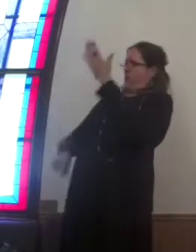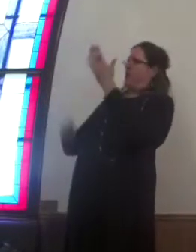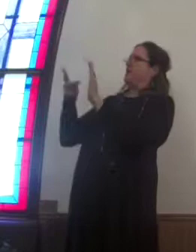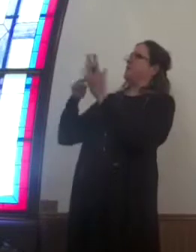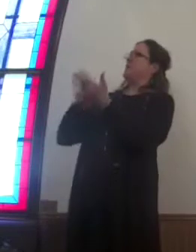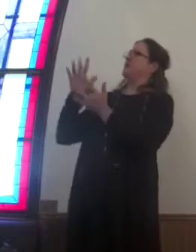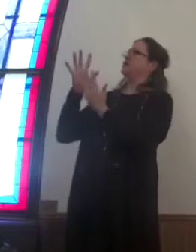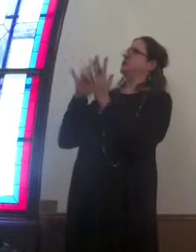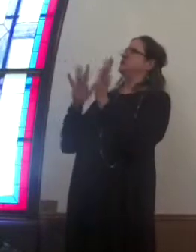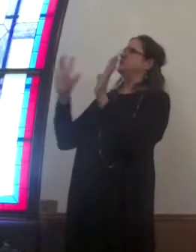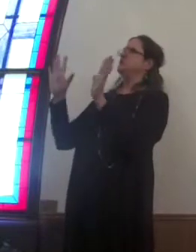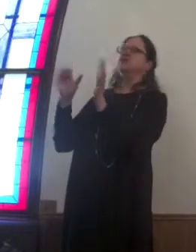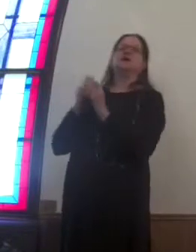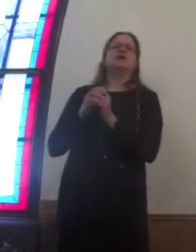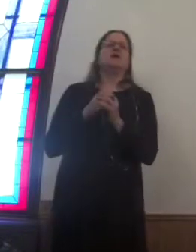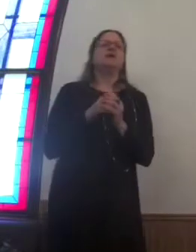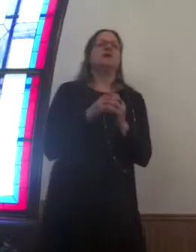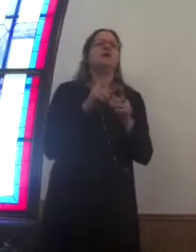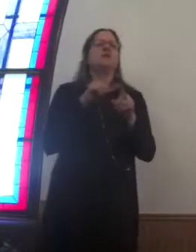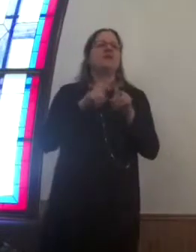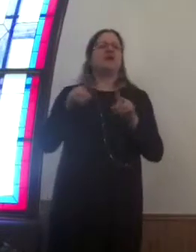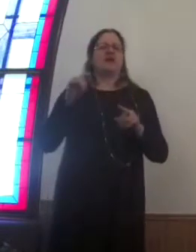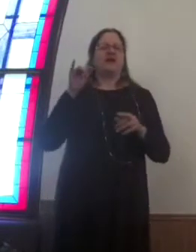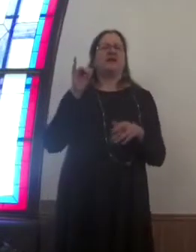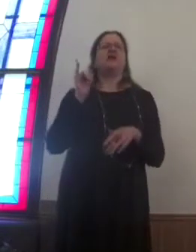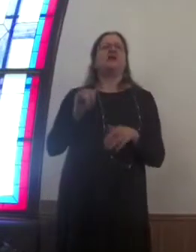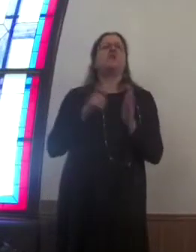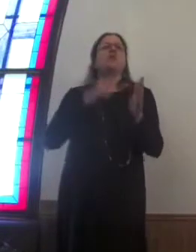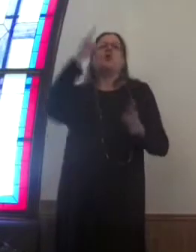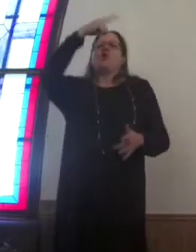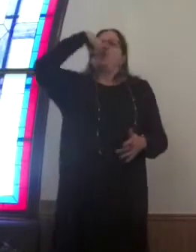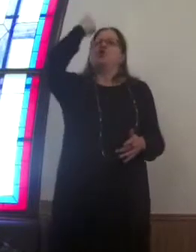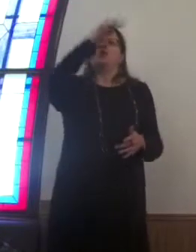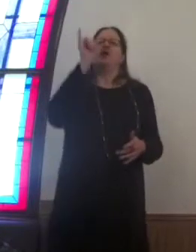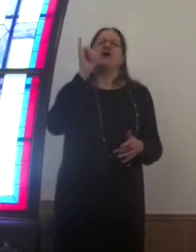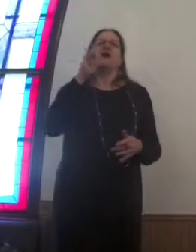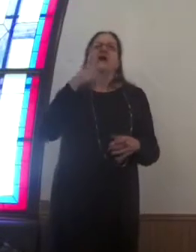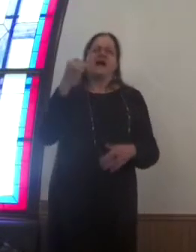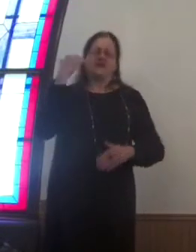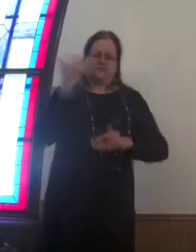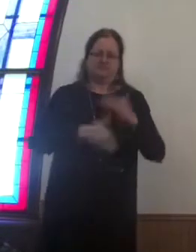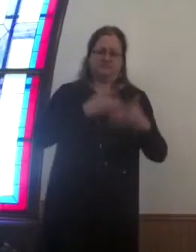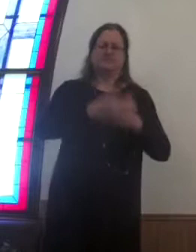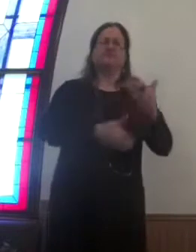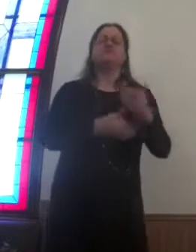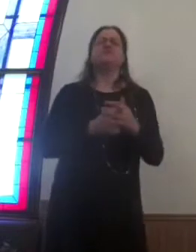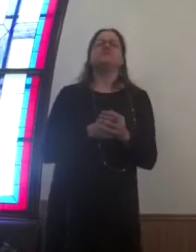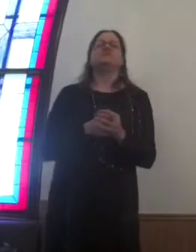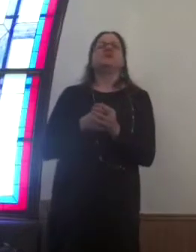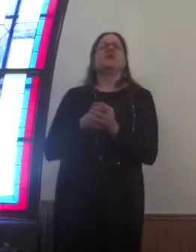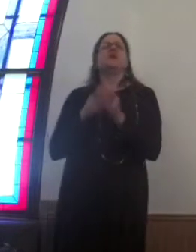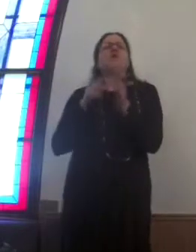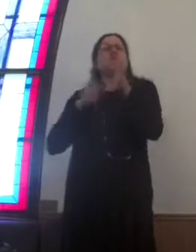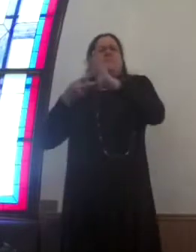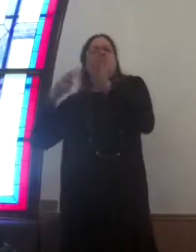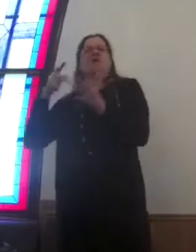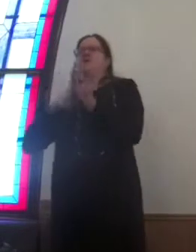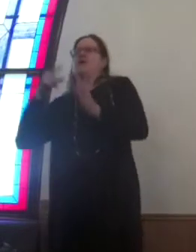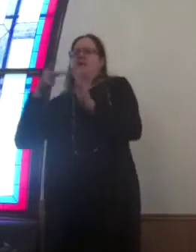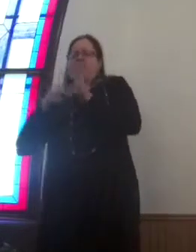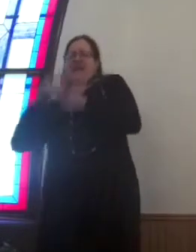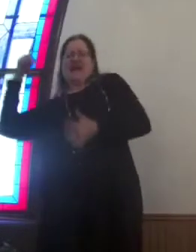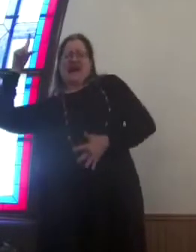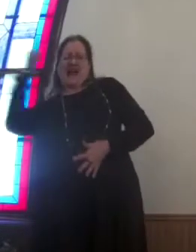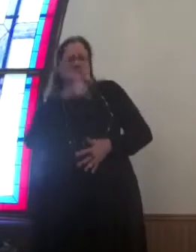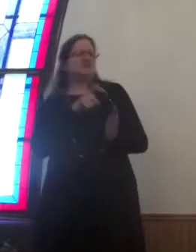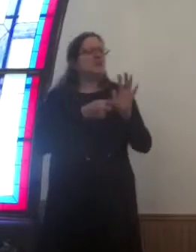but also about what those appearances point to and what they ask? It's finally what we